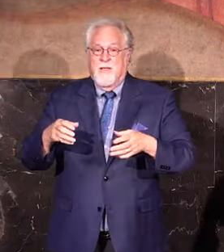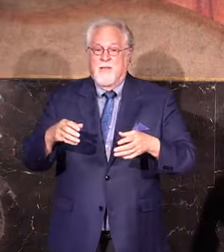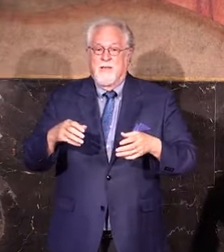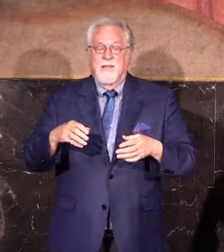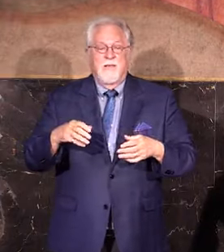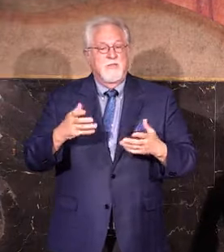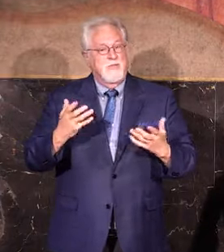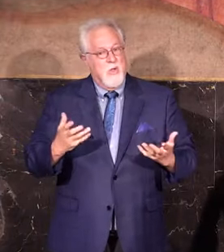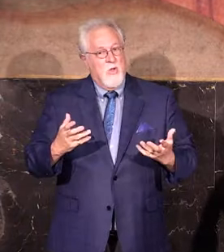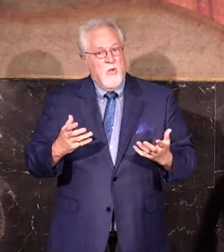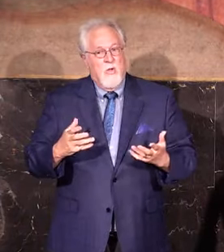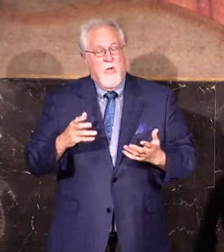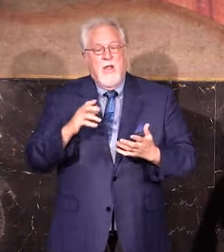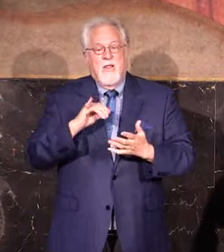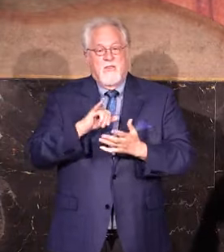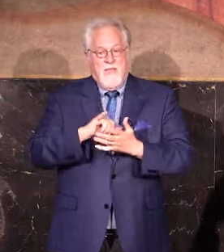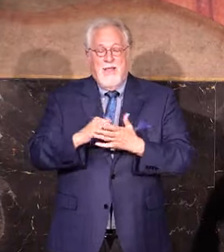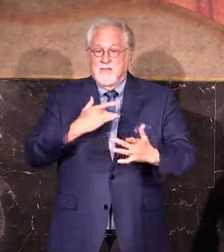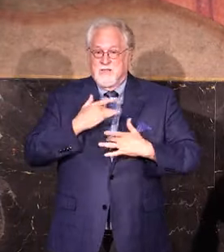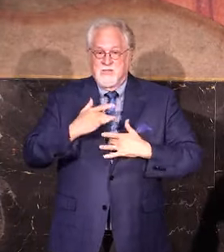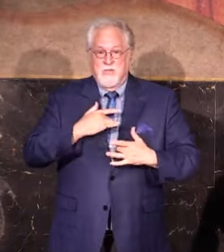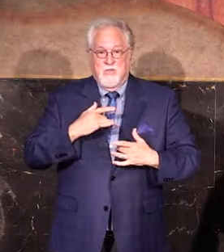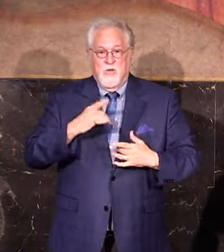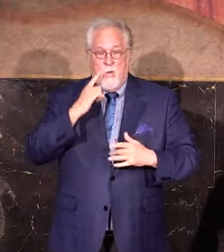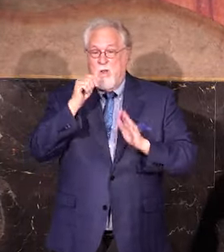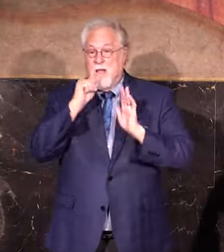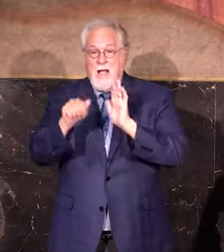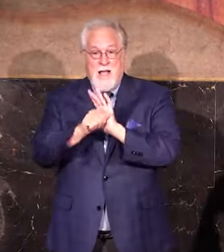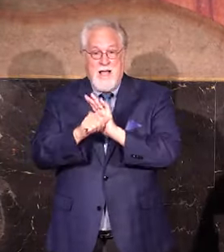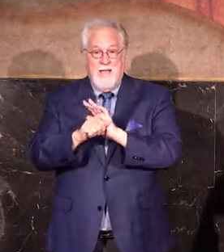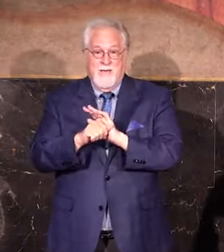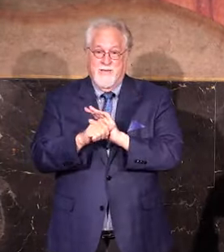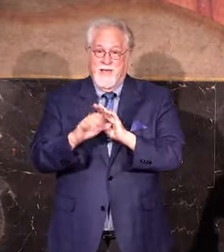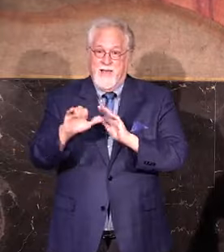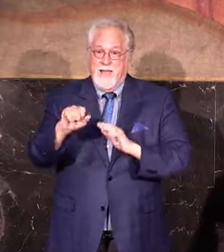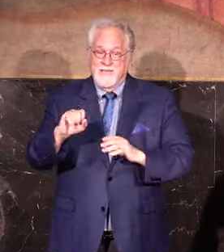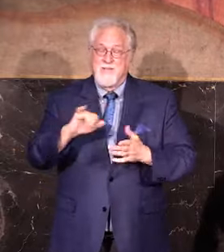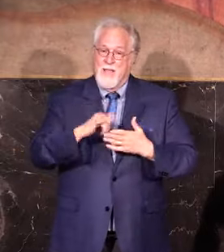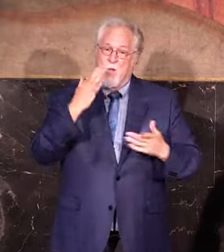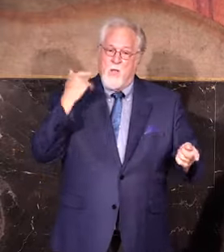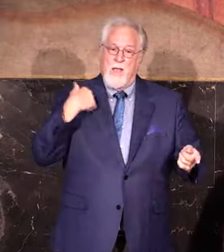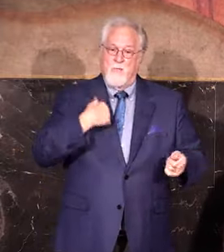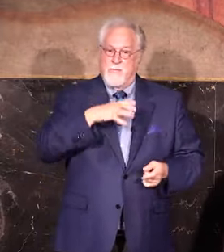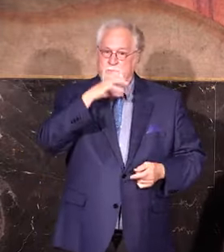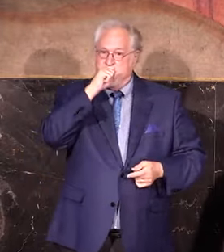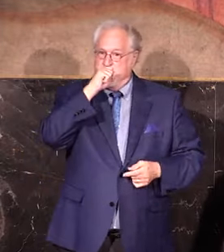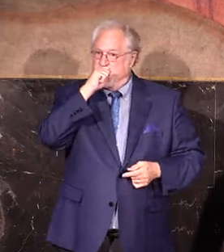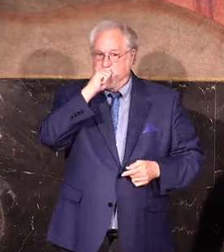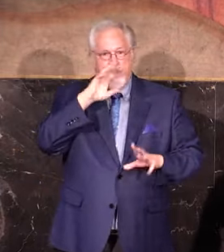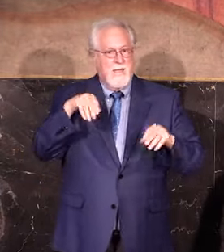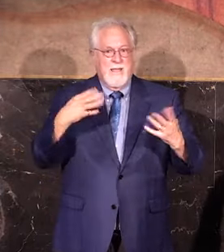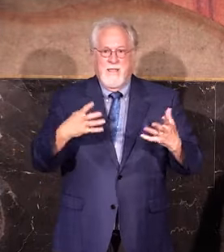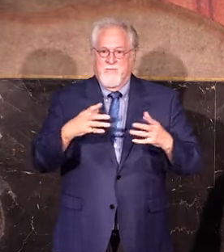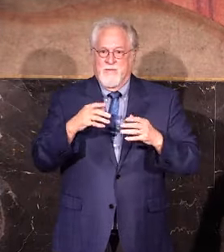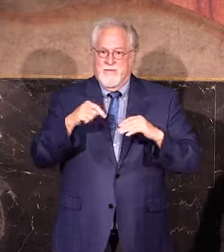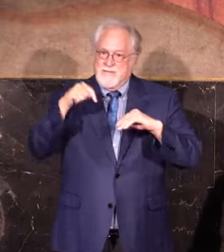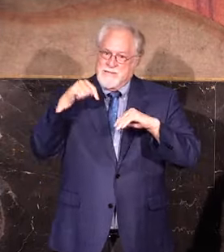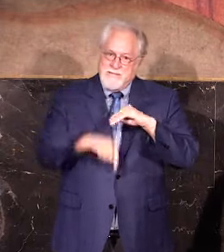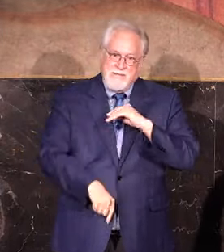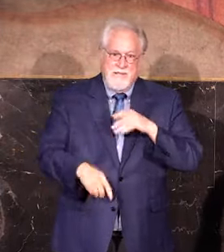encampment that's concerned now and is going to hide cases. And so that's the reason that we don't give that level of granular detail,